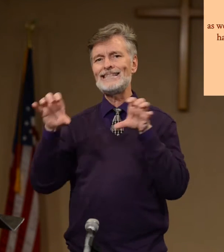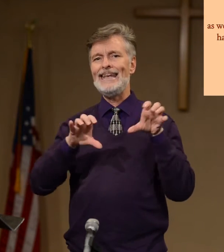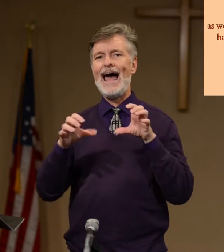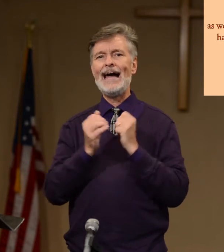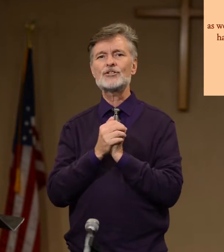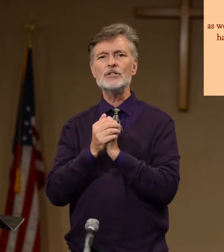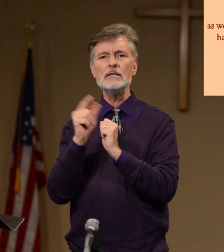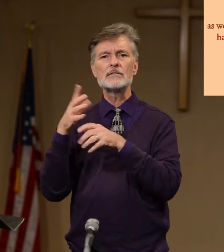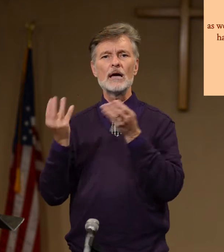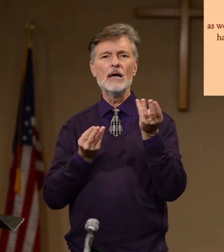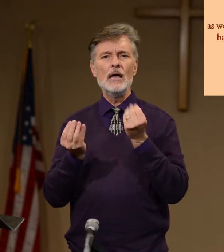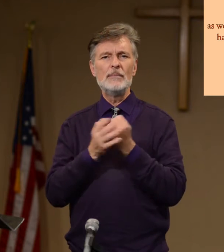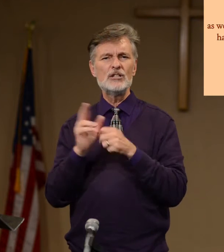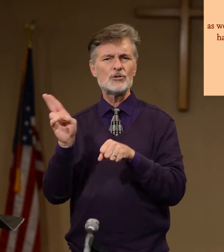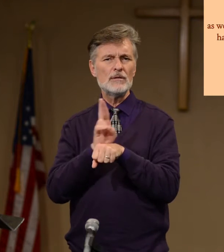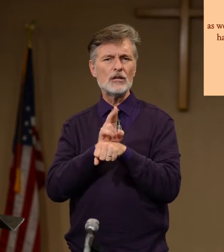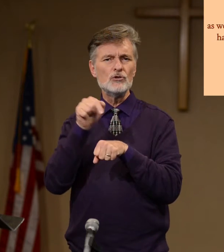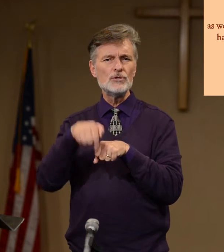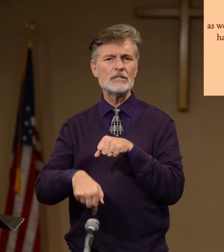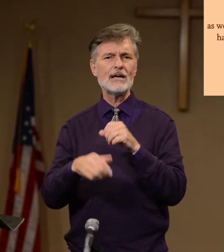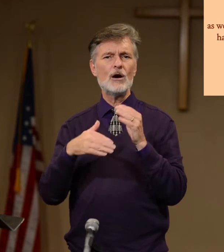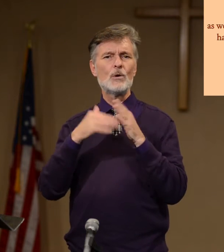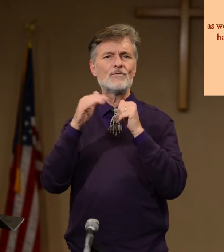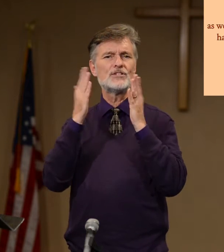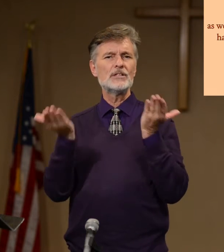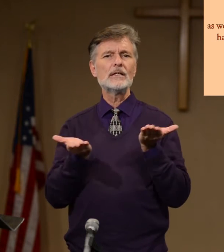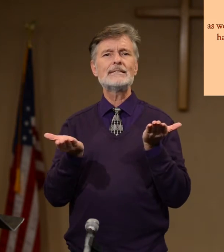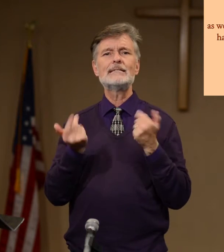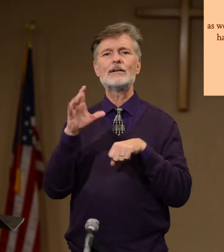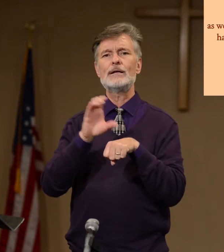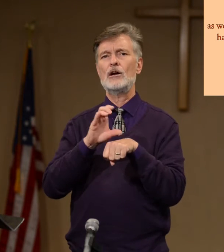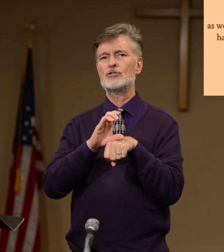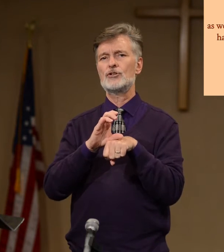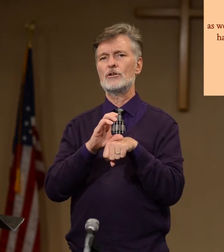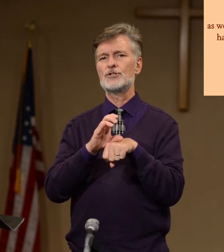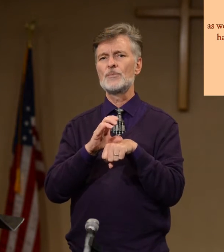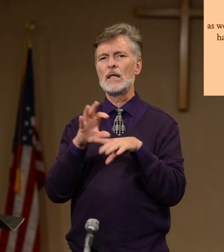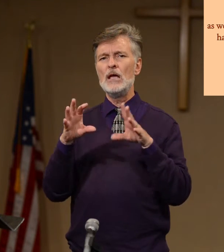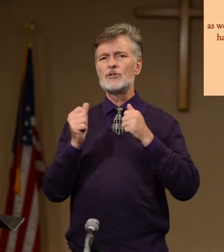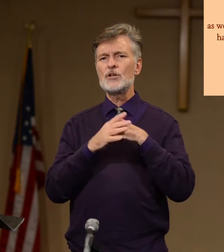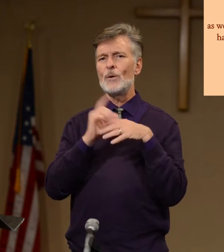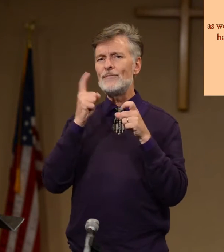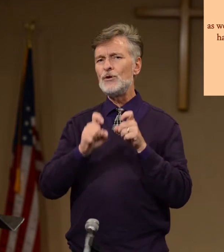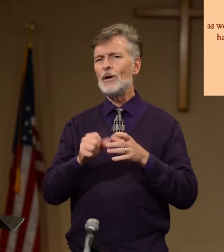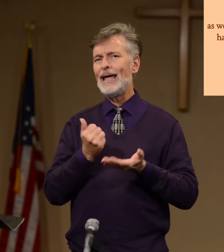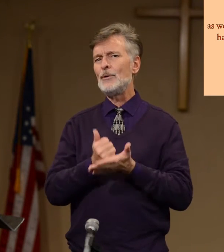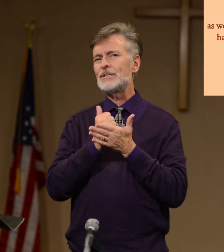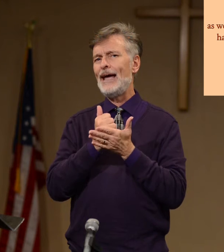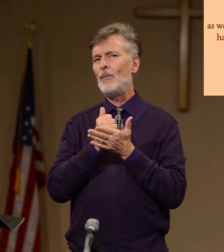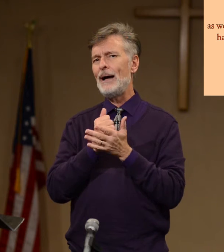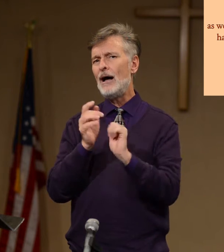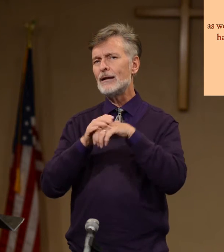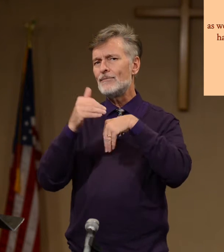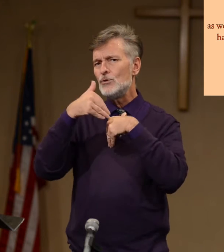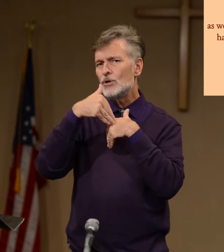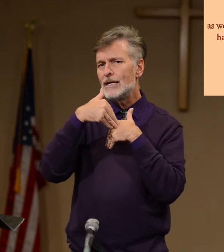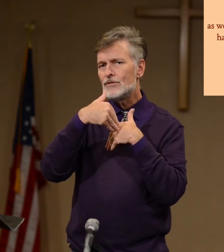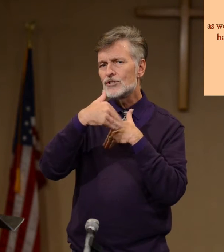in Action. It's a ministry that uses our facilities here at our church. So if you are able to help out, if you could either